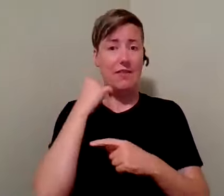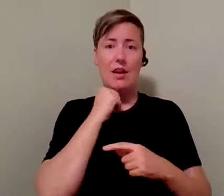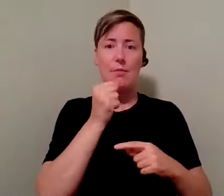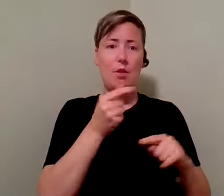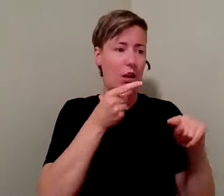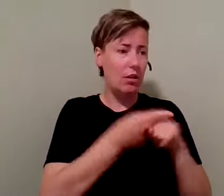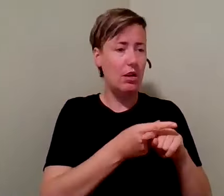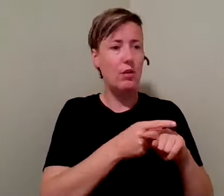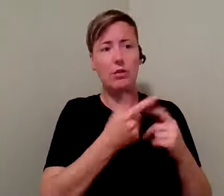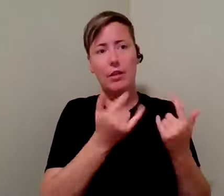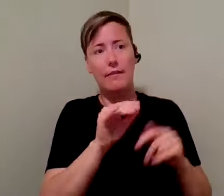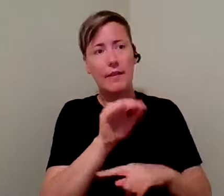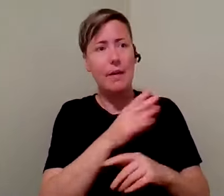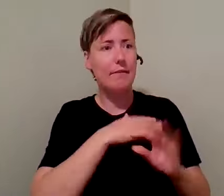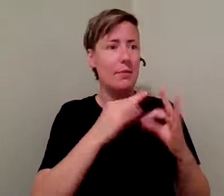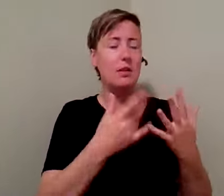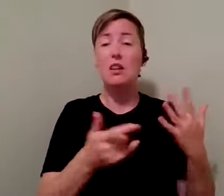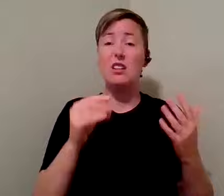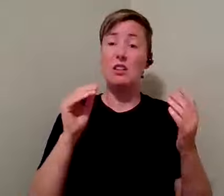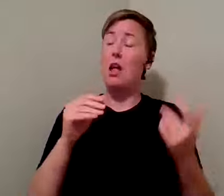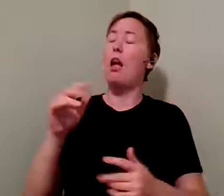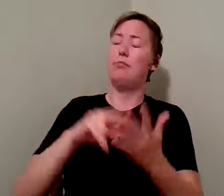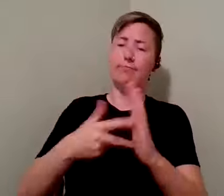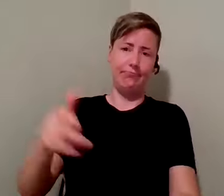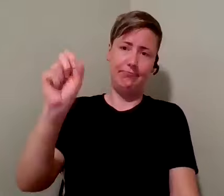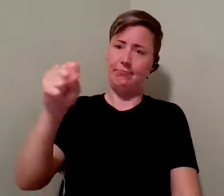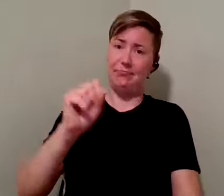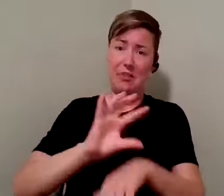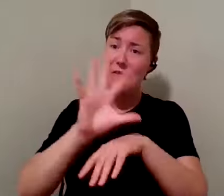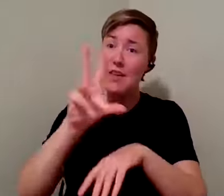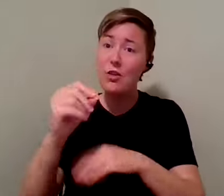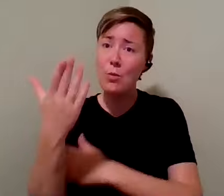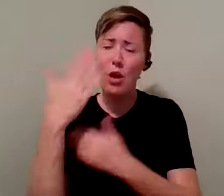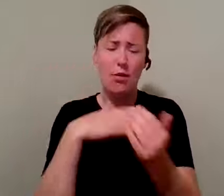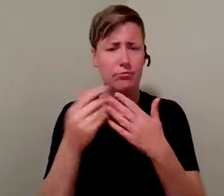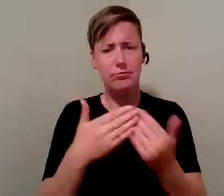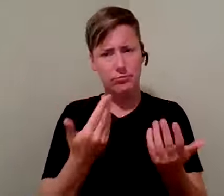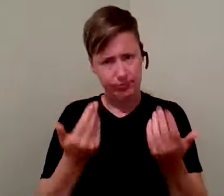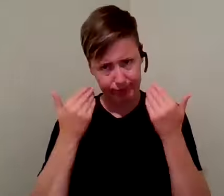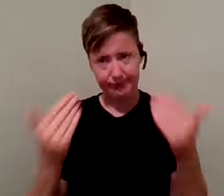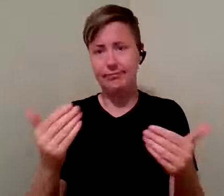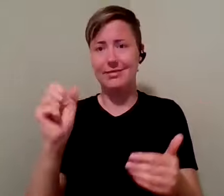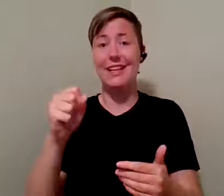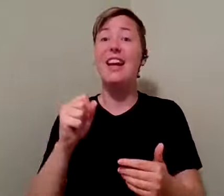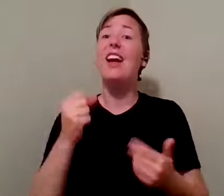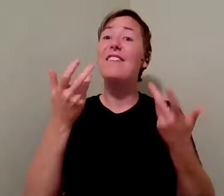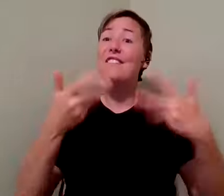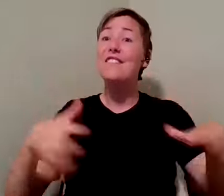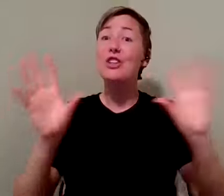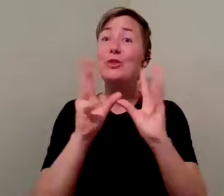family. So I'm happy to be here. And of course, I'm going to go right back to bed after this. But